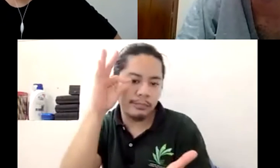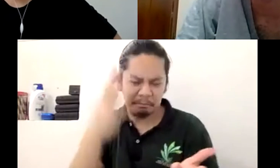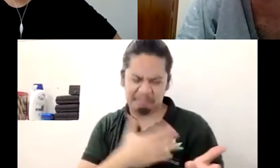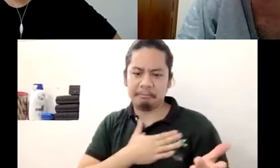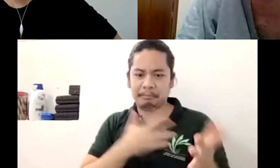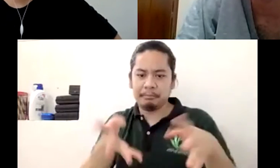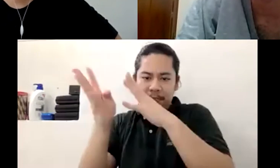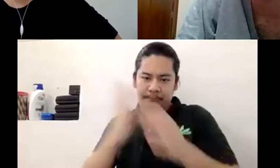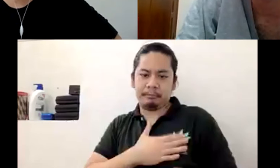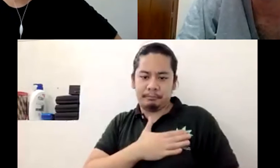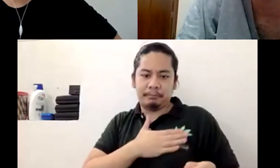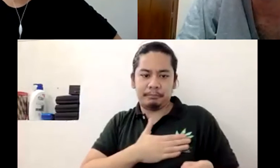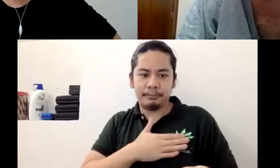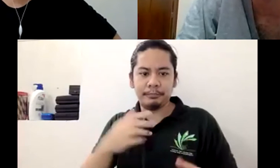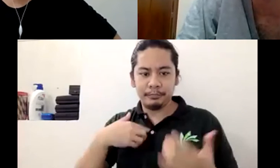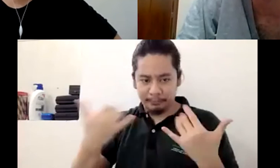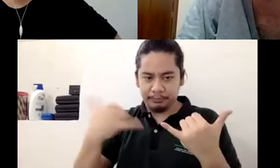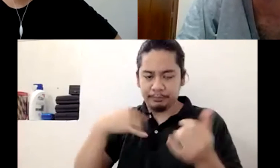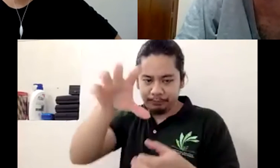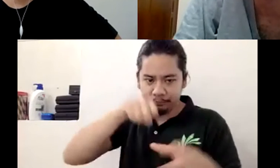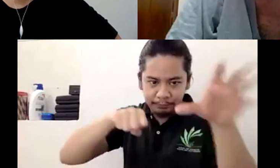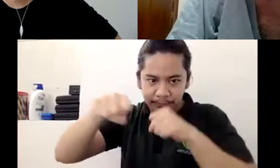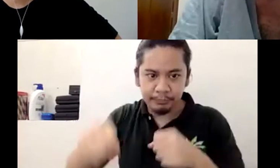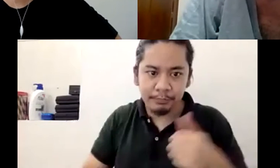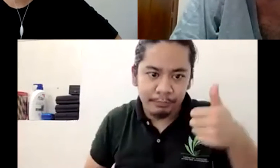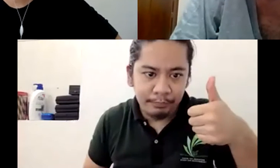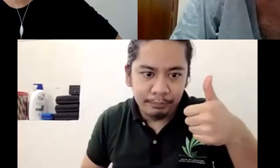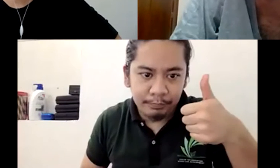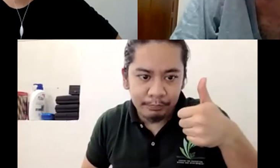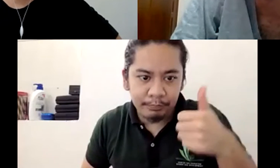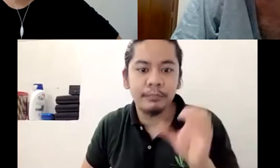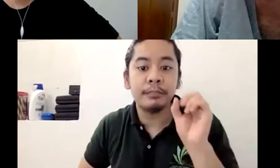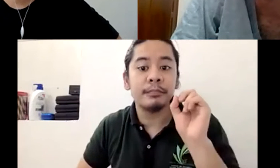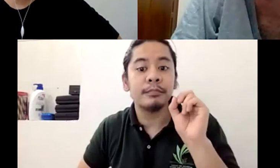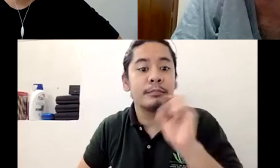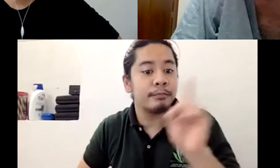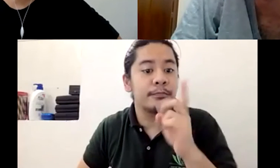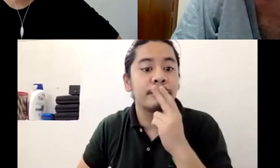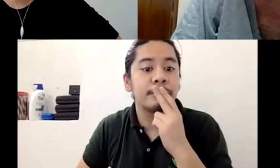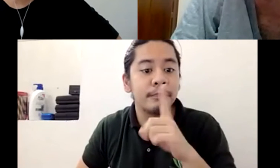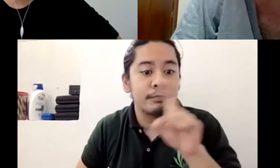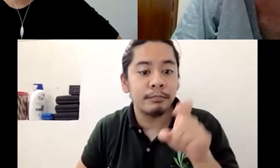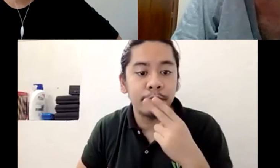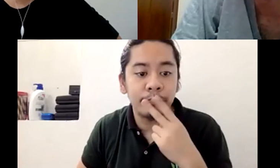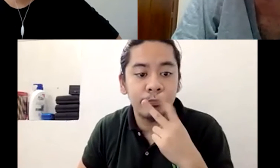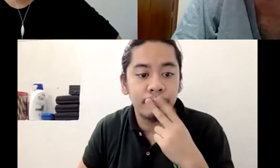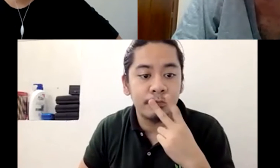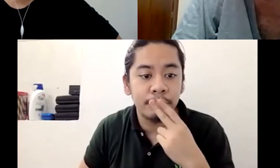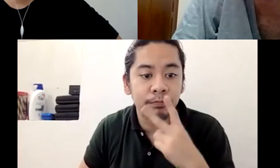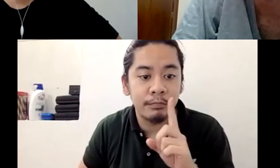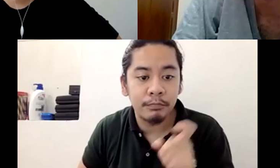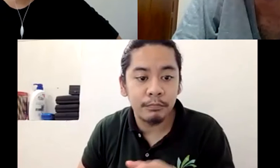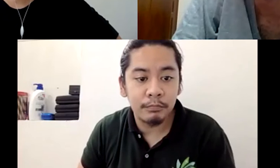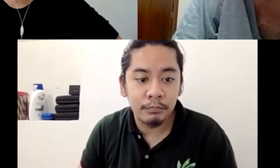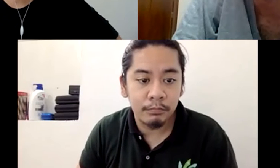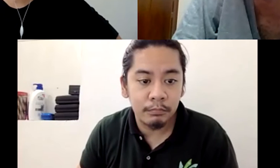can get the lessons that you have. Please upload it, send it now. Francis signing,